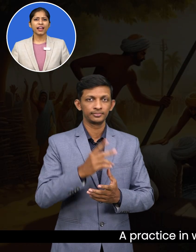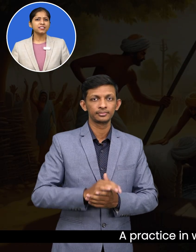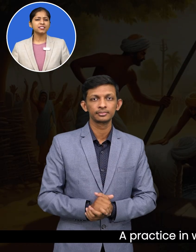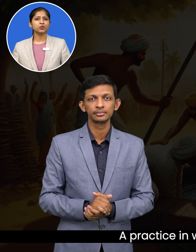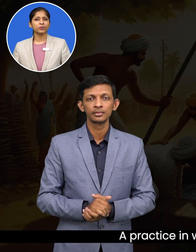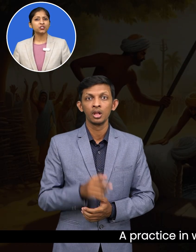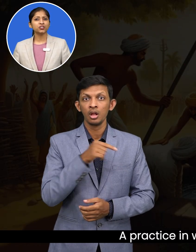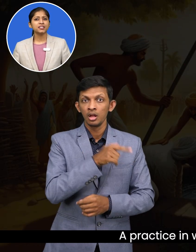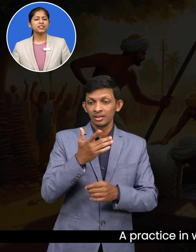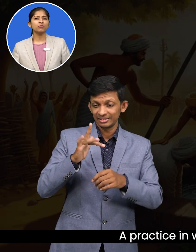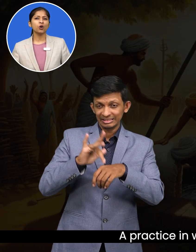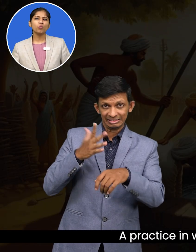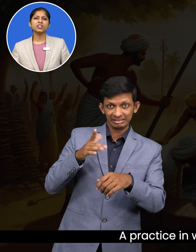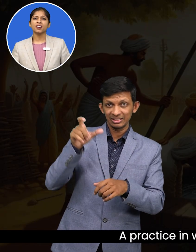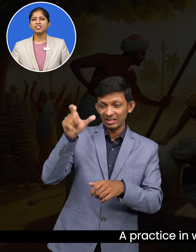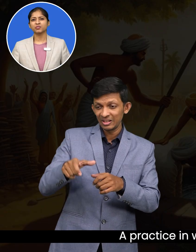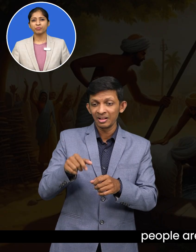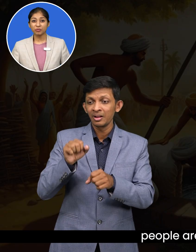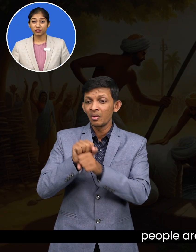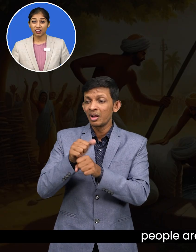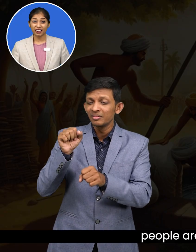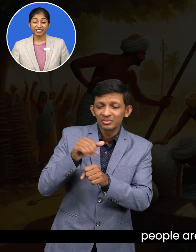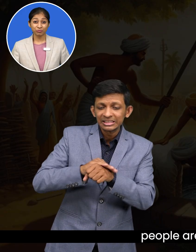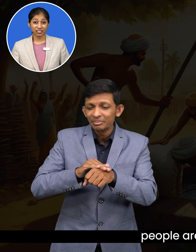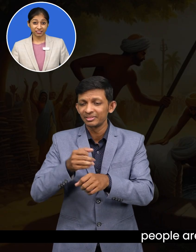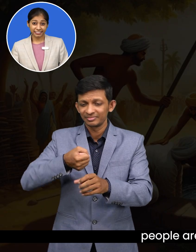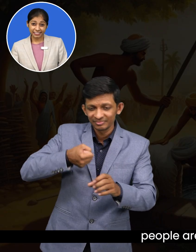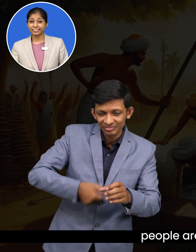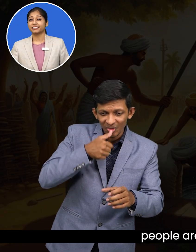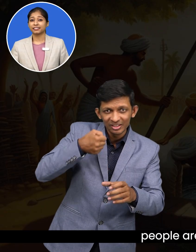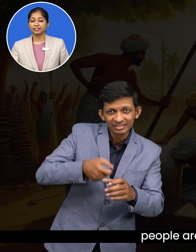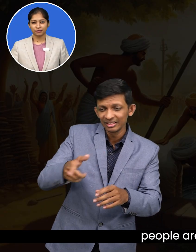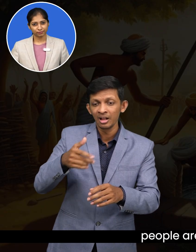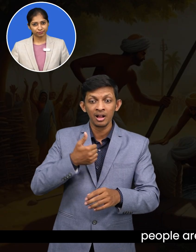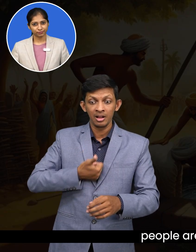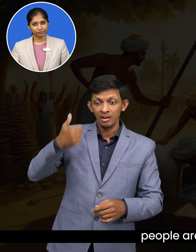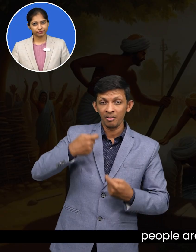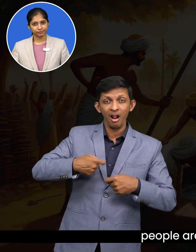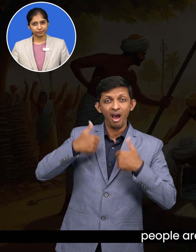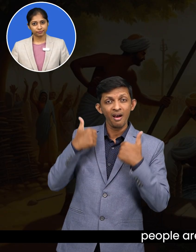a practice in which some lower caste people are kept at a distance.